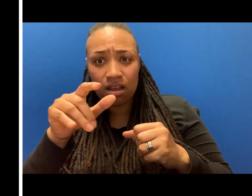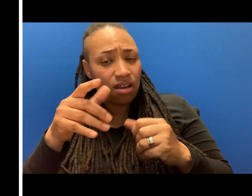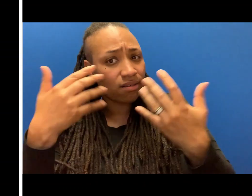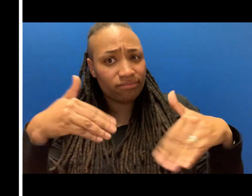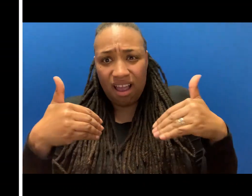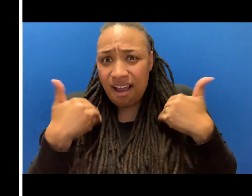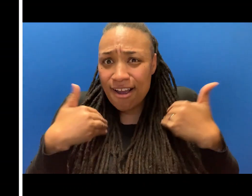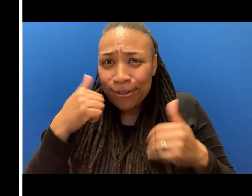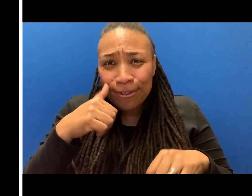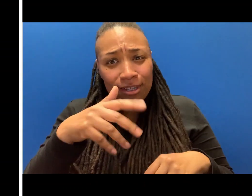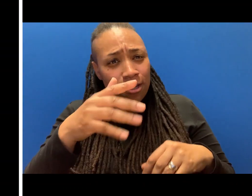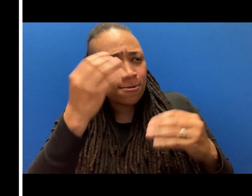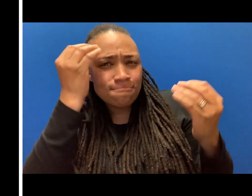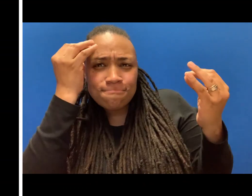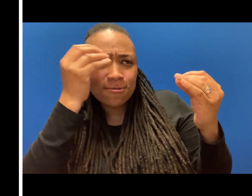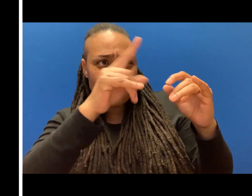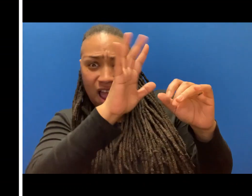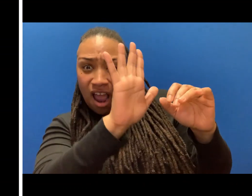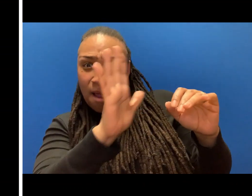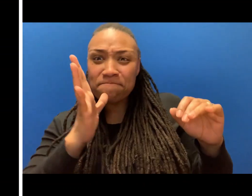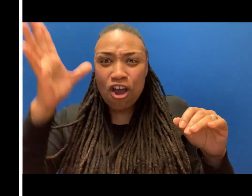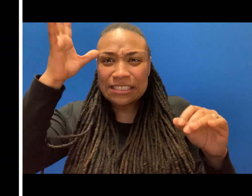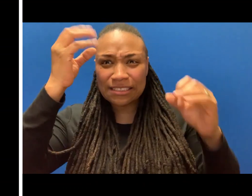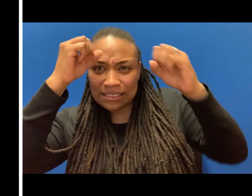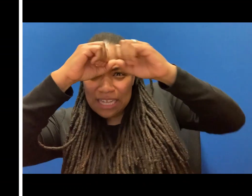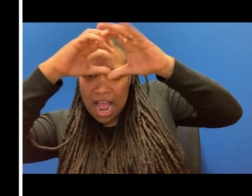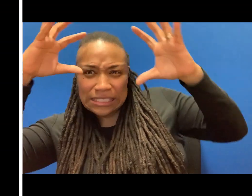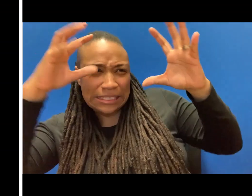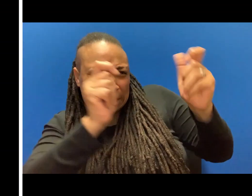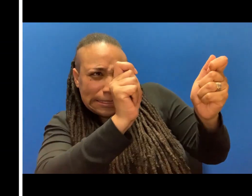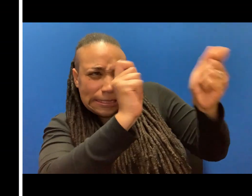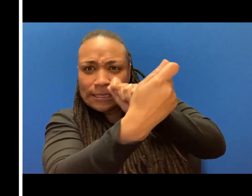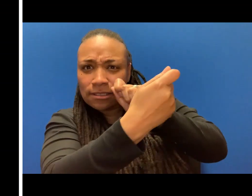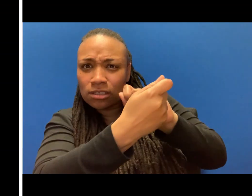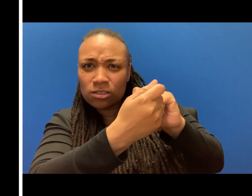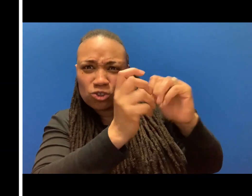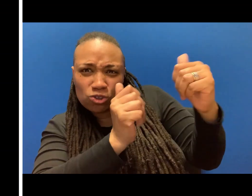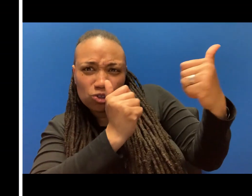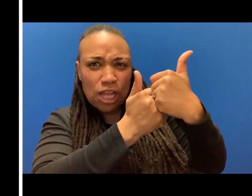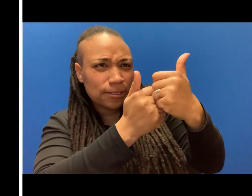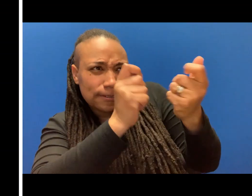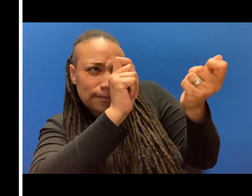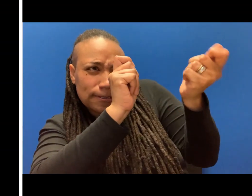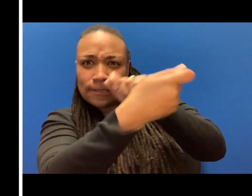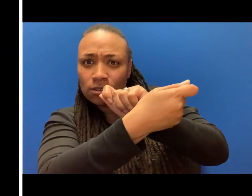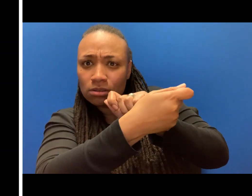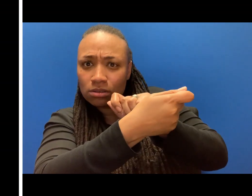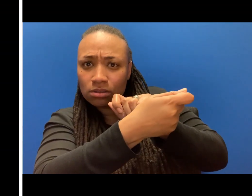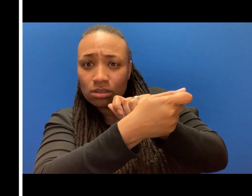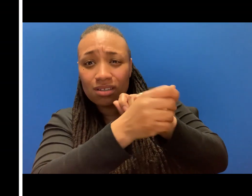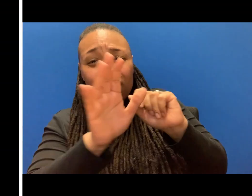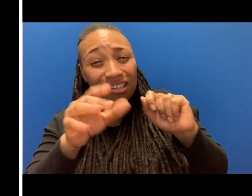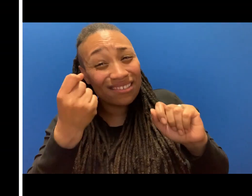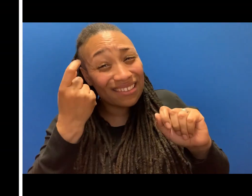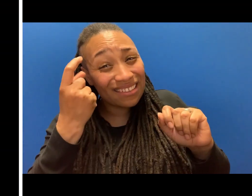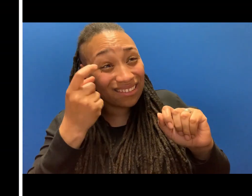I appreciate Haley as a young person trying to figure out how to challenge the ideas of her parents. But